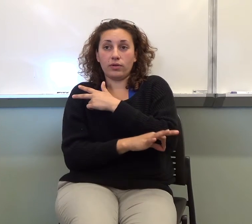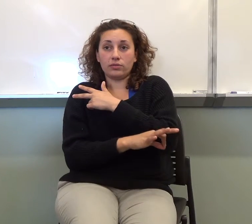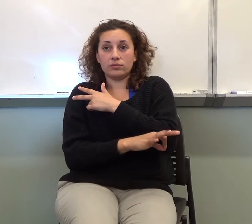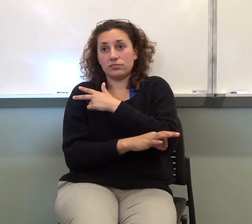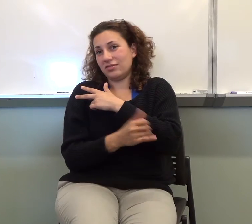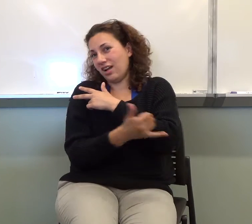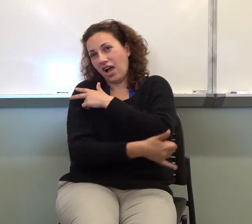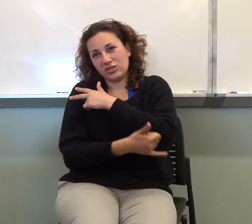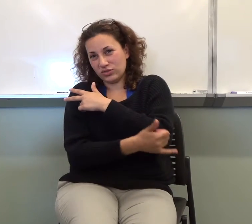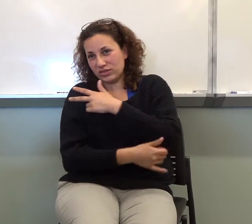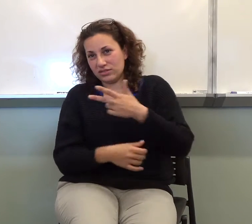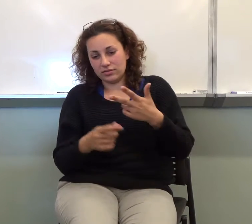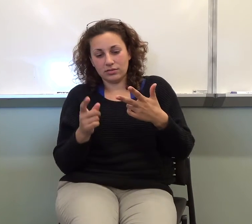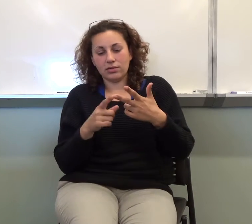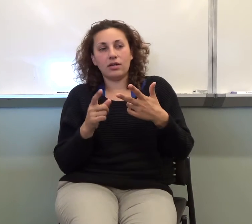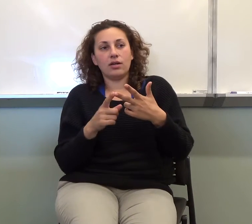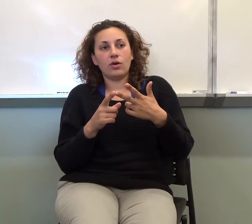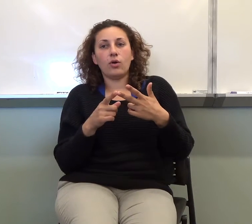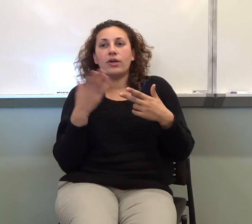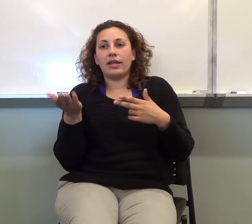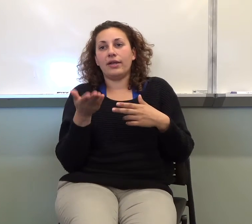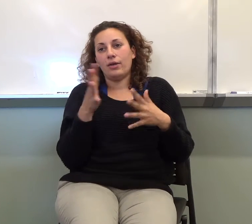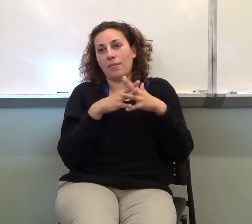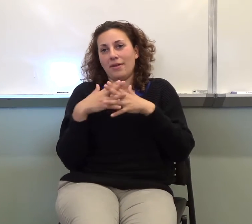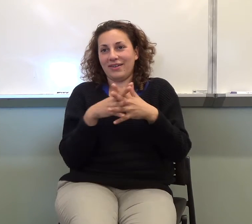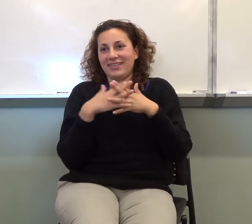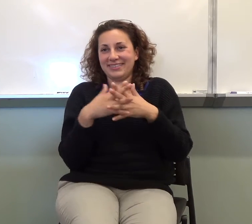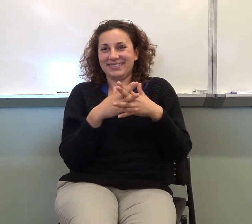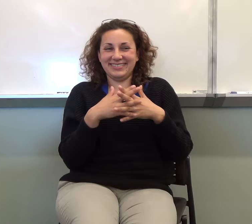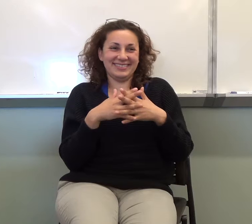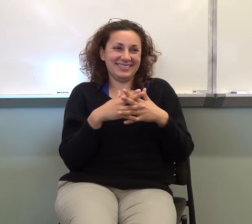And you only have 3 things to choose from: American,